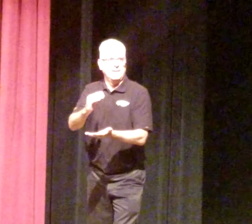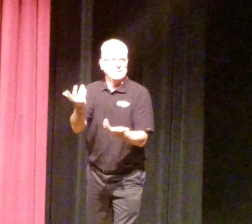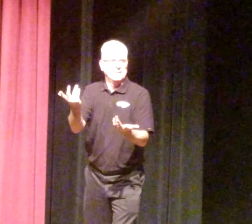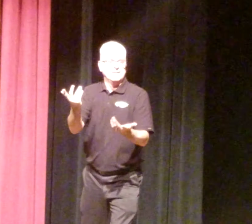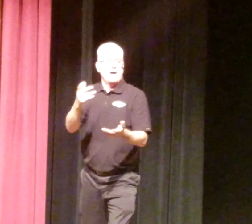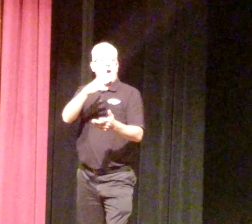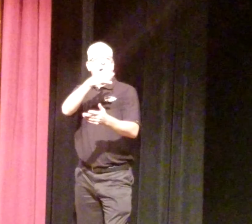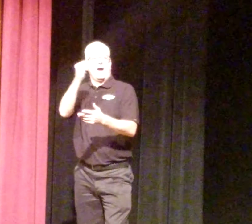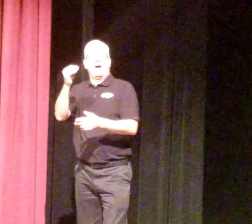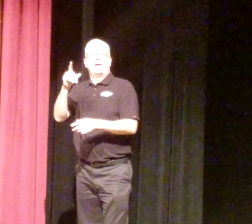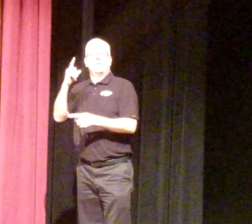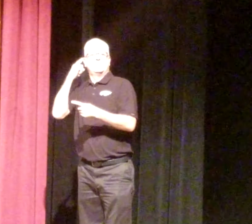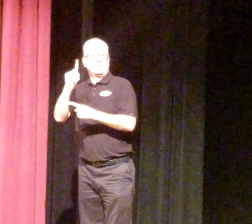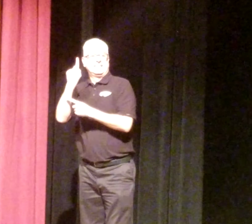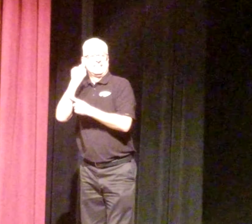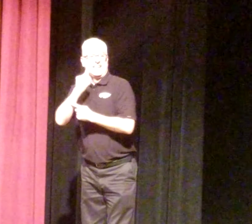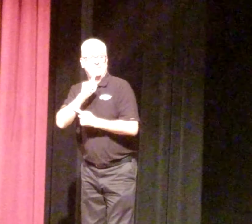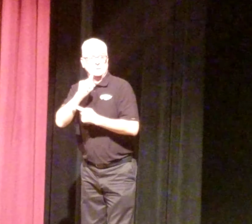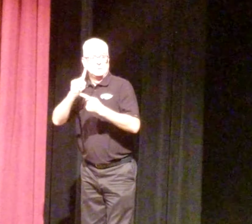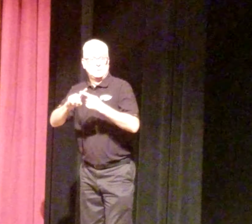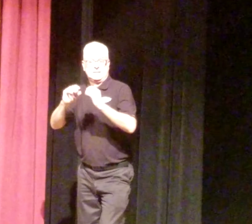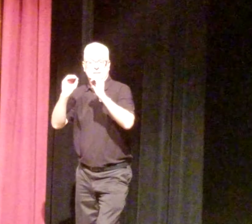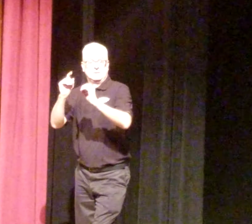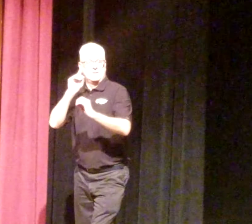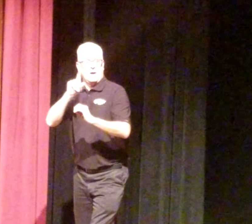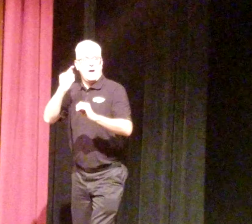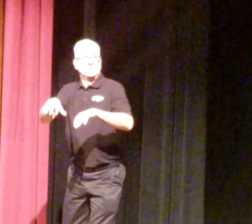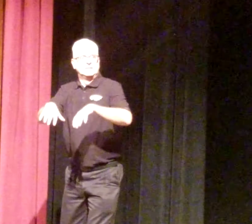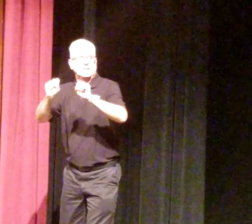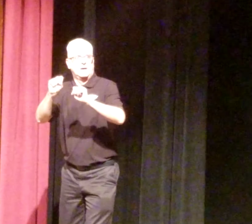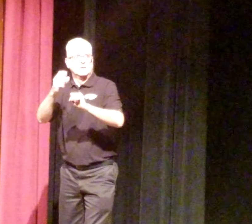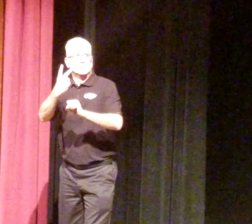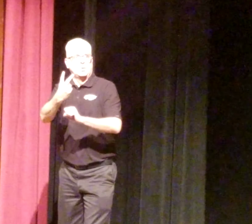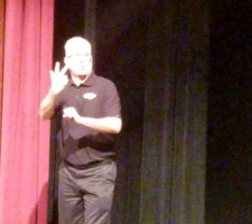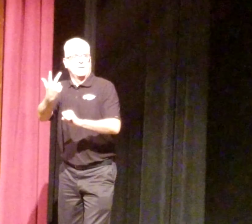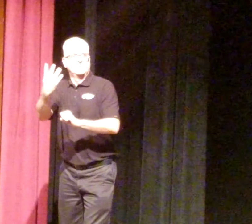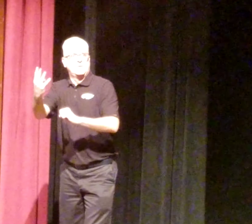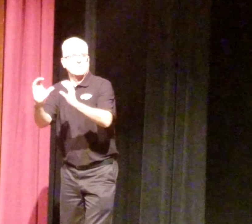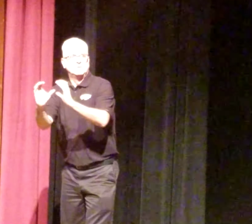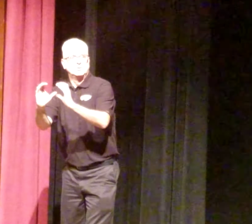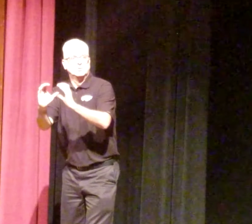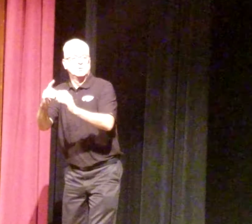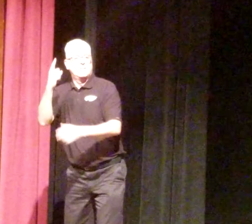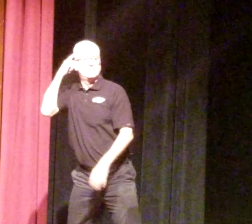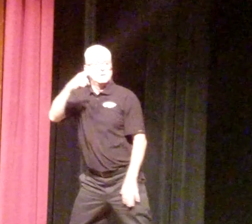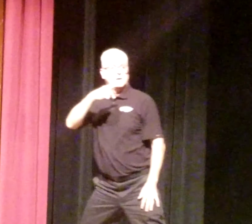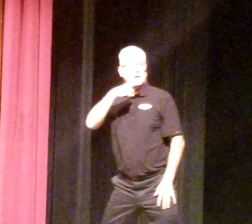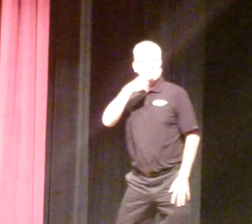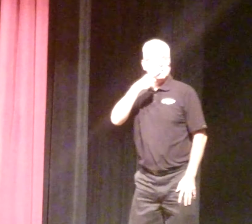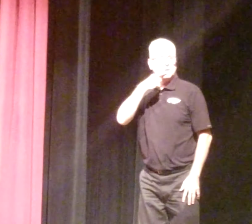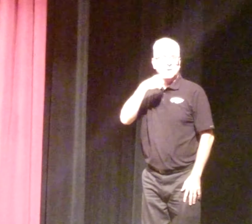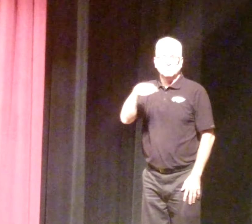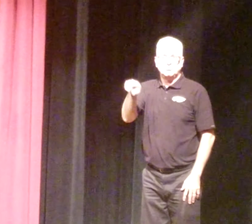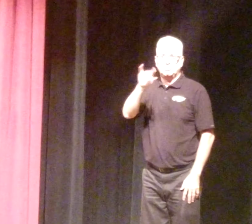certain issues. And for deaf to teach deaf, you have to take 2 or 3, 4 credentials. For a